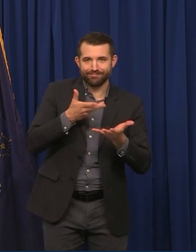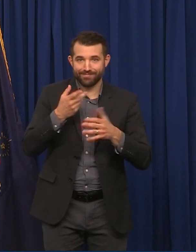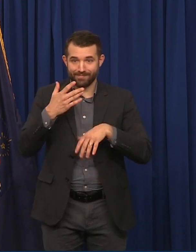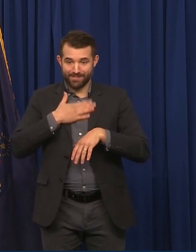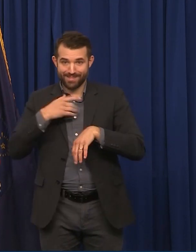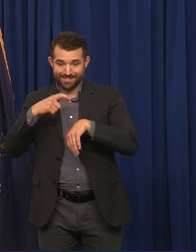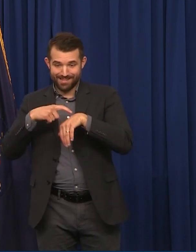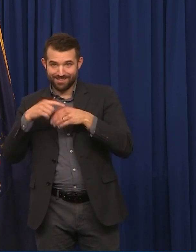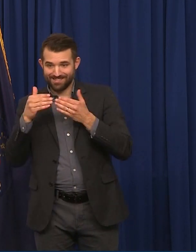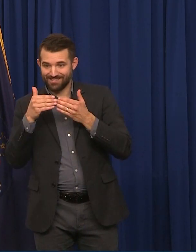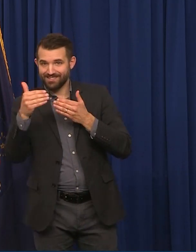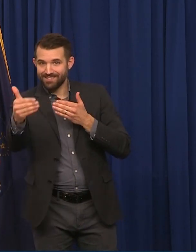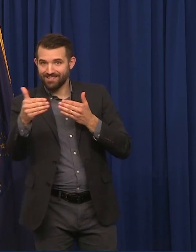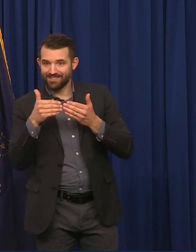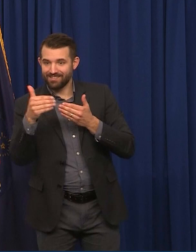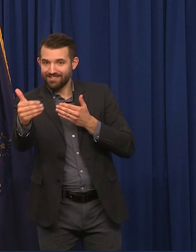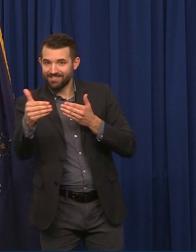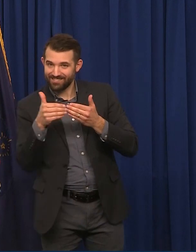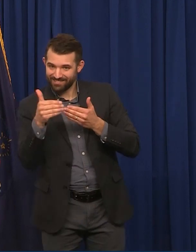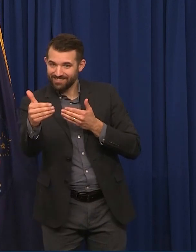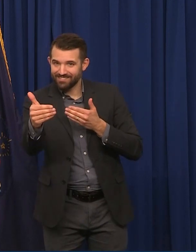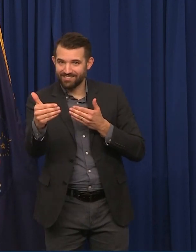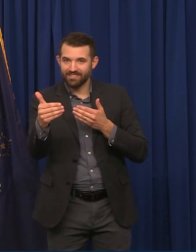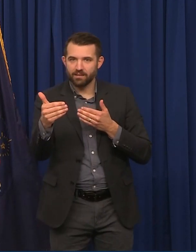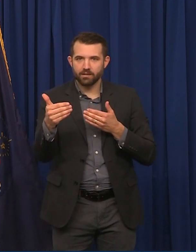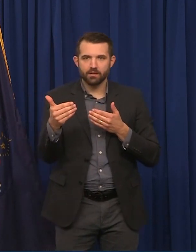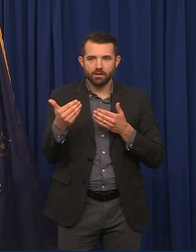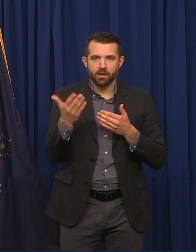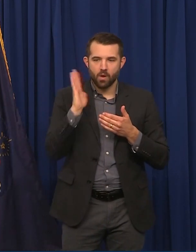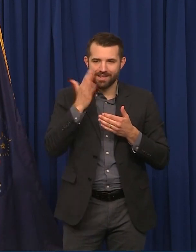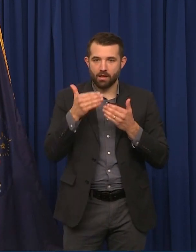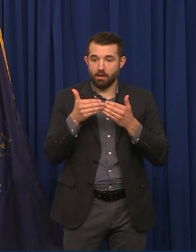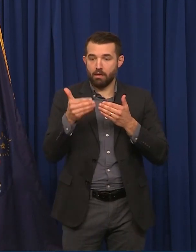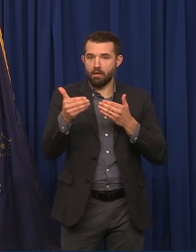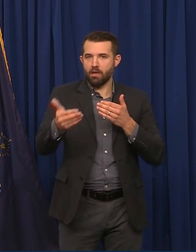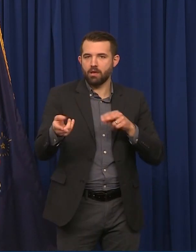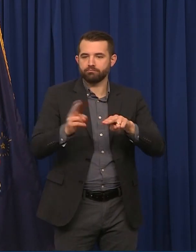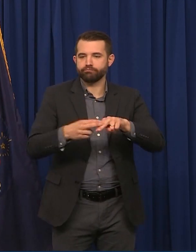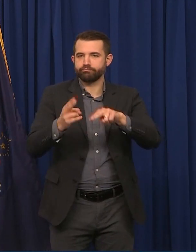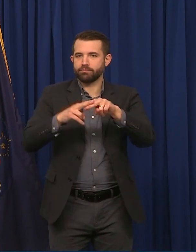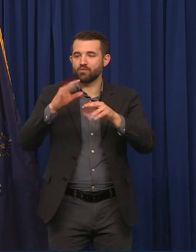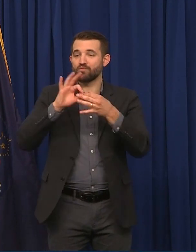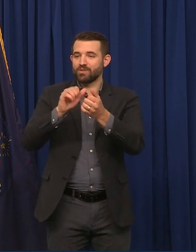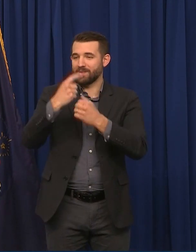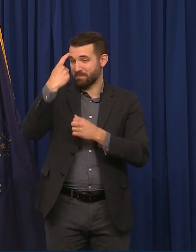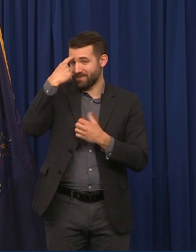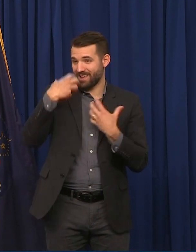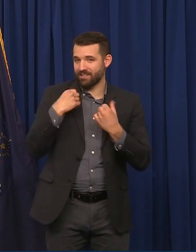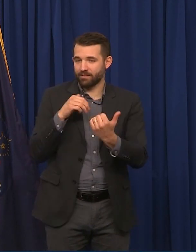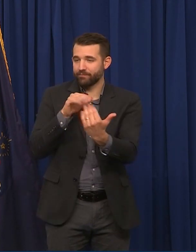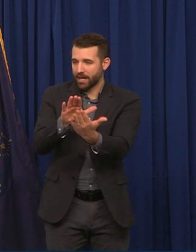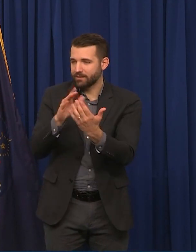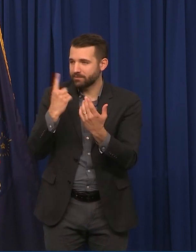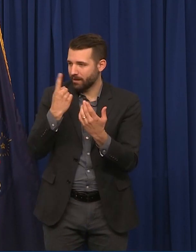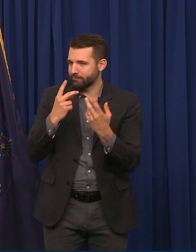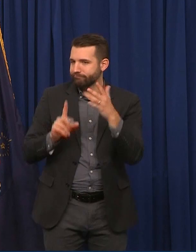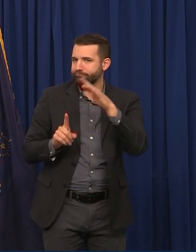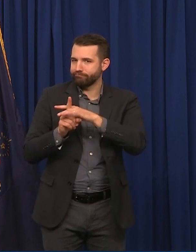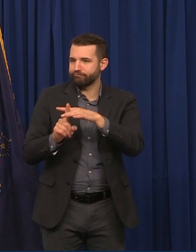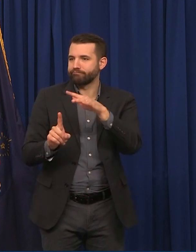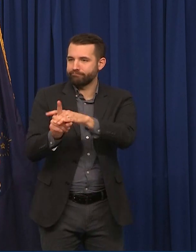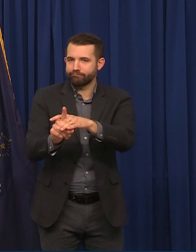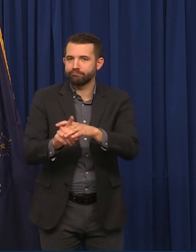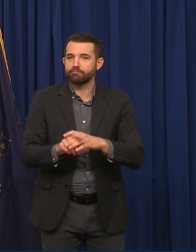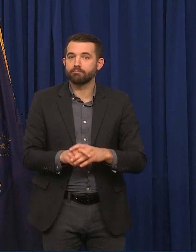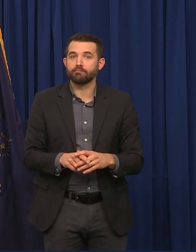And I agree with you wholeheartedly. We are facing a situation in which physical